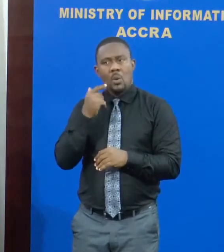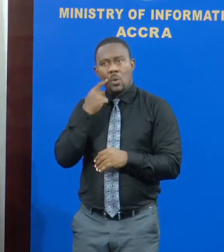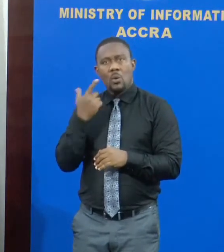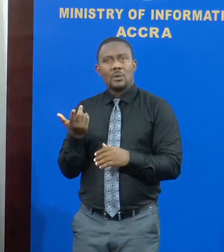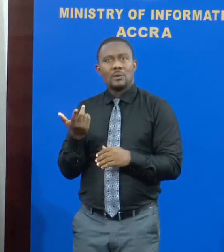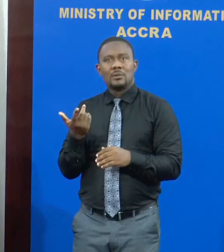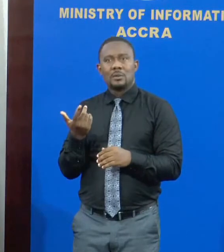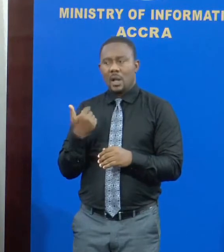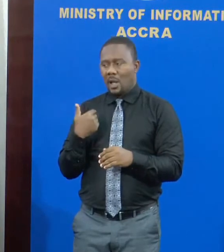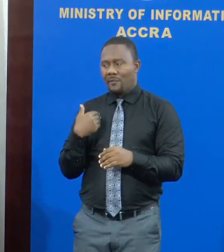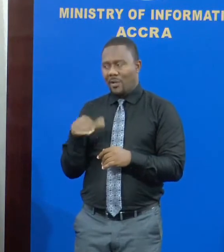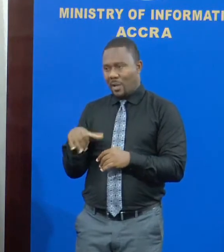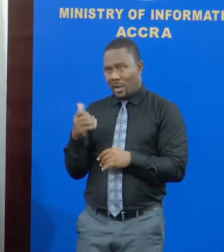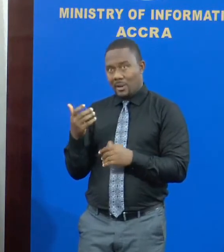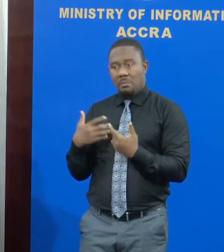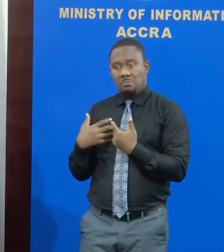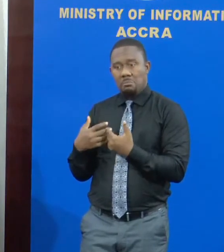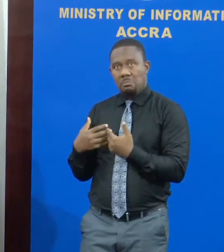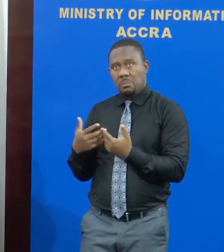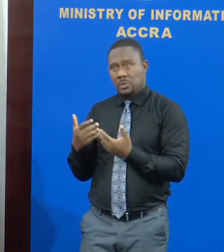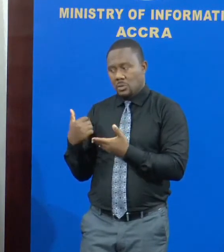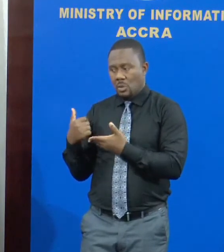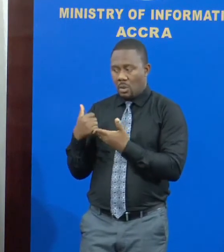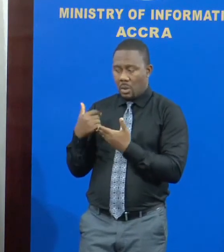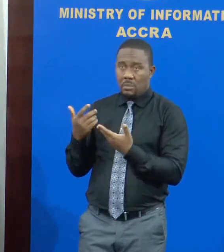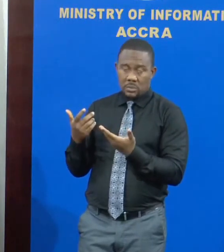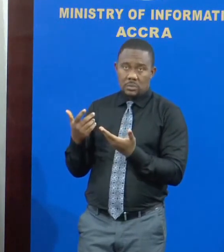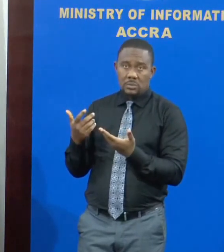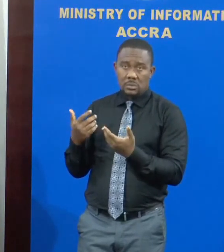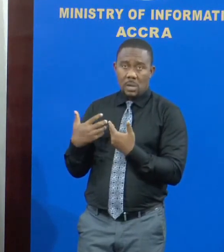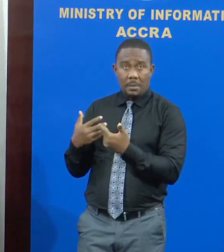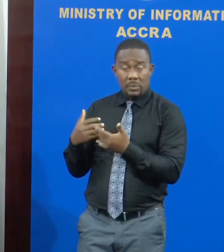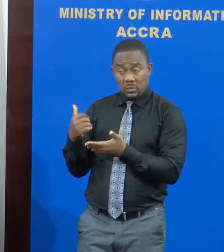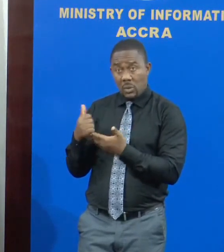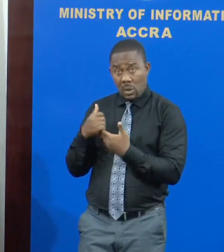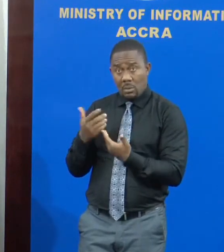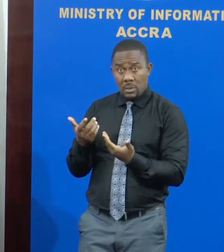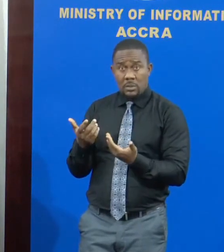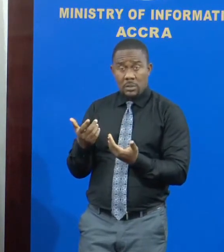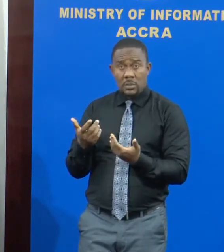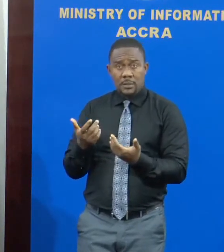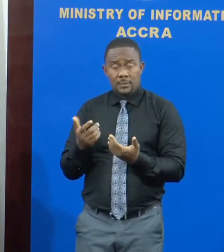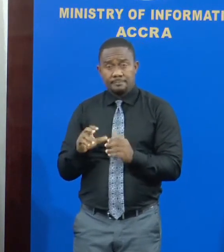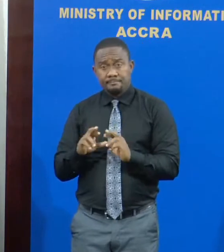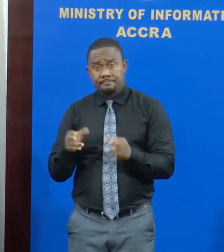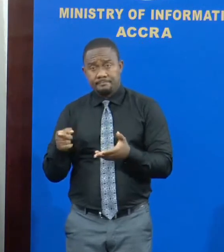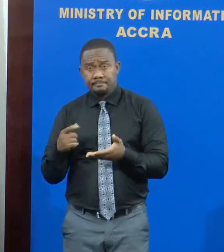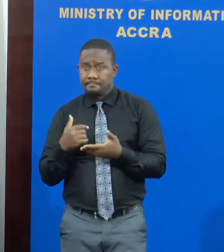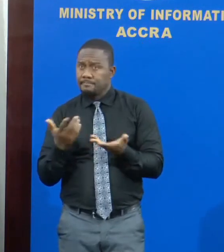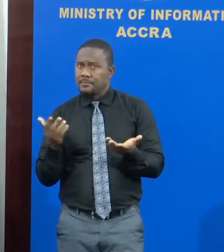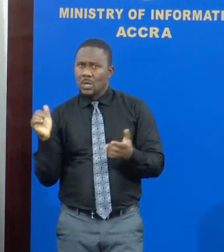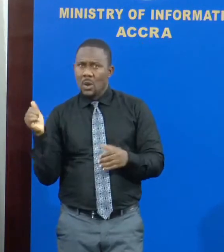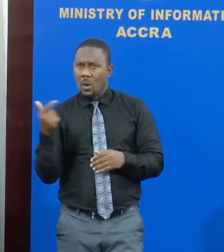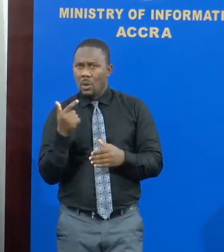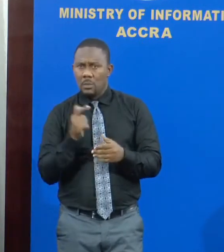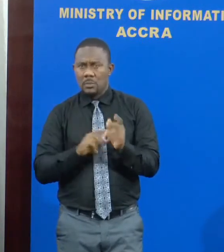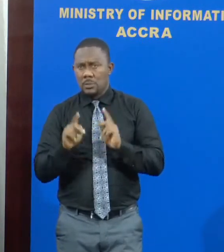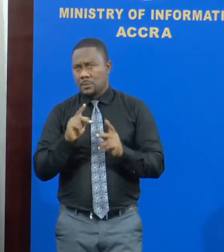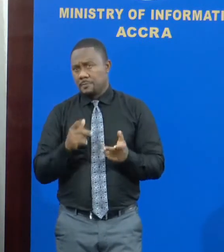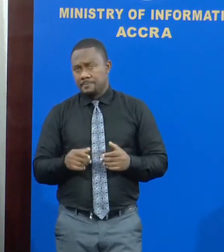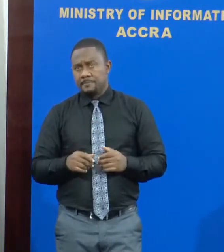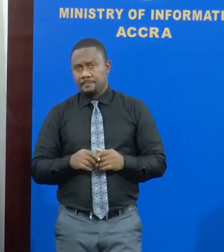a set of tools that are electronic tools that are going to be made available to all the citizenry,